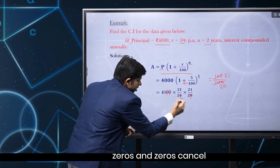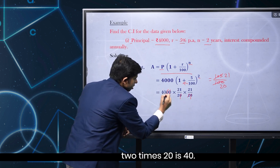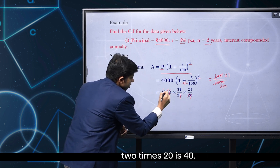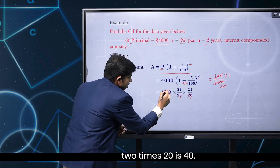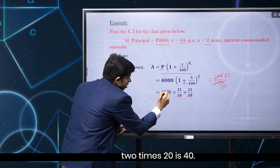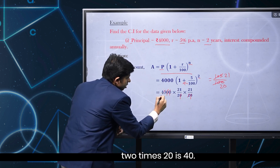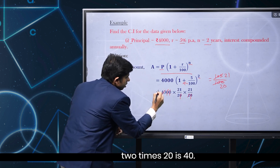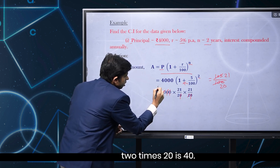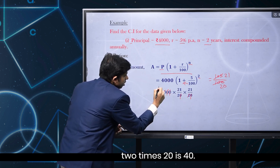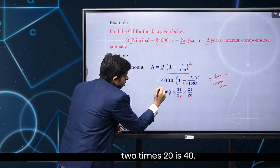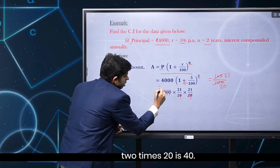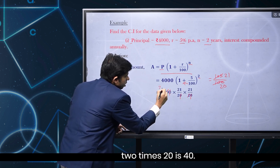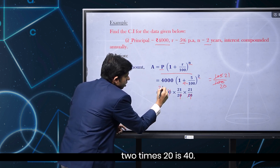2 times 20 is 40.